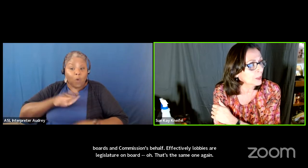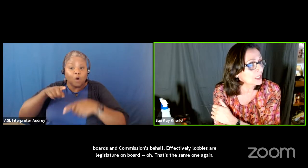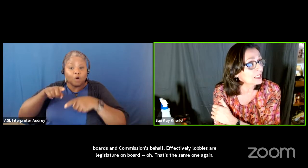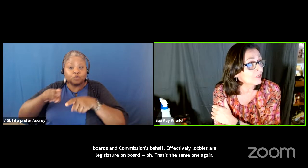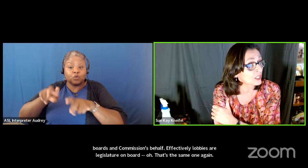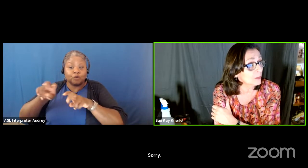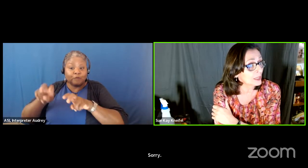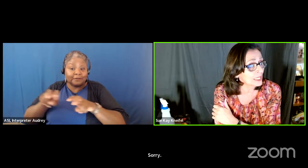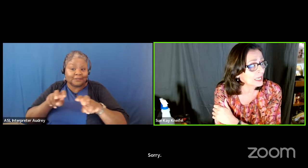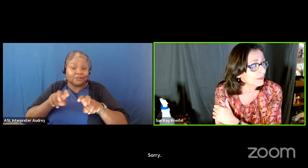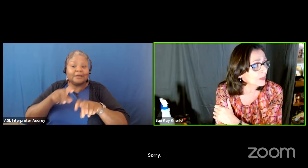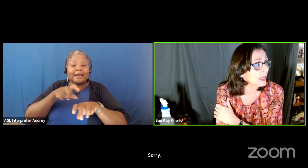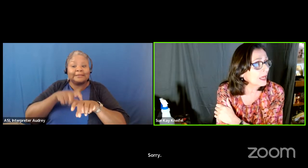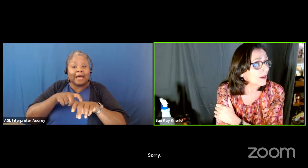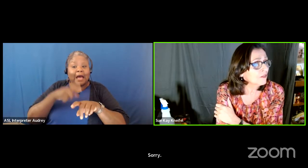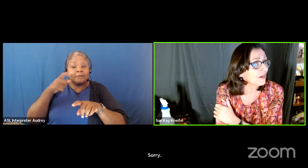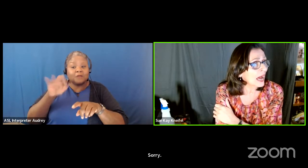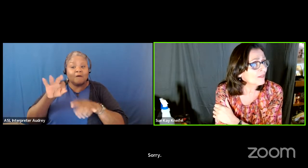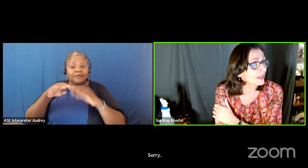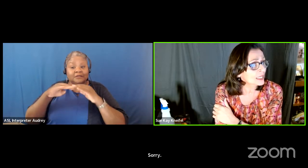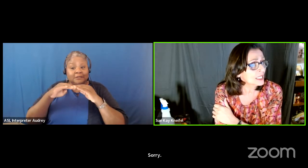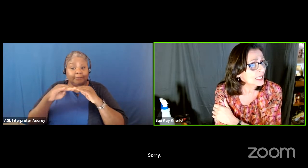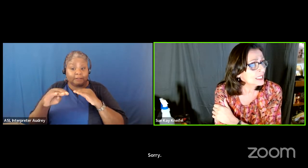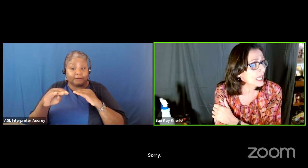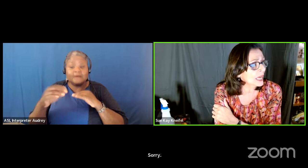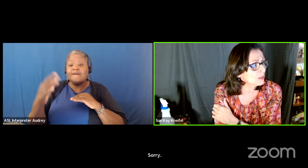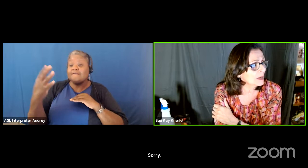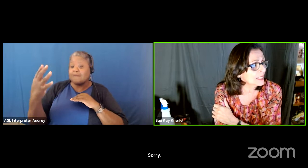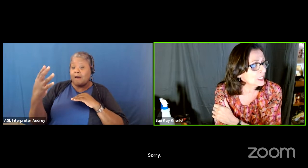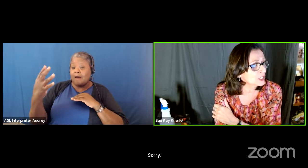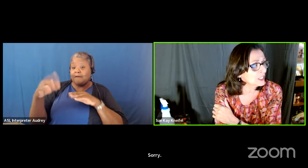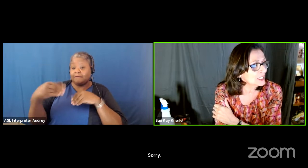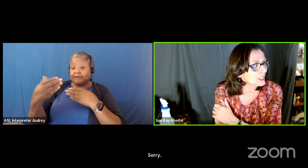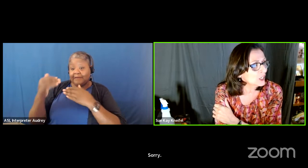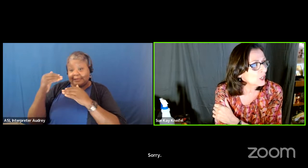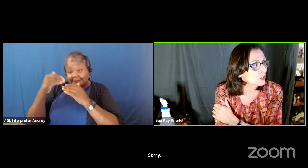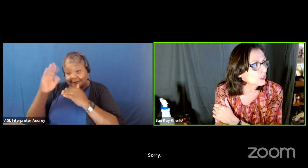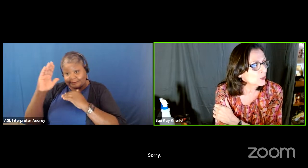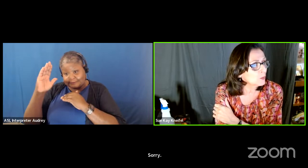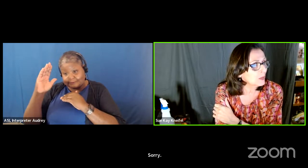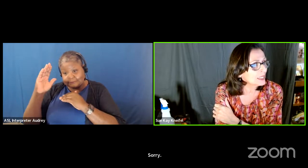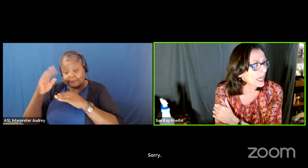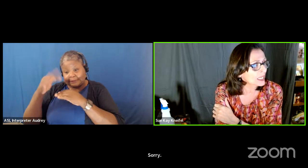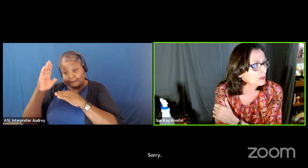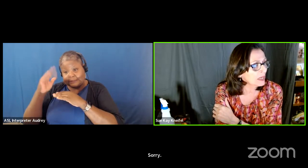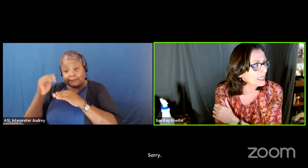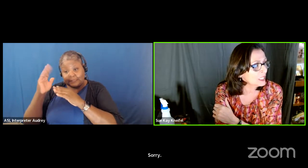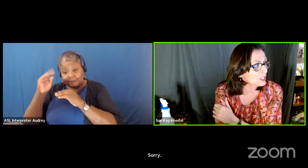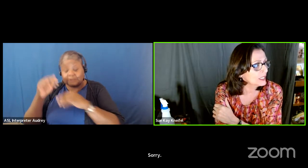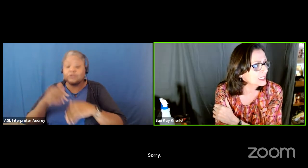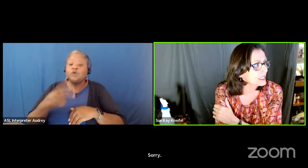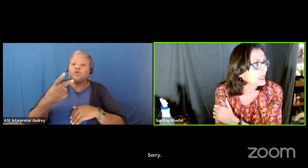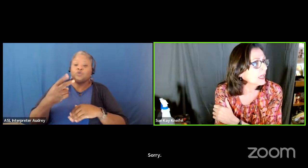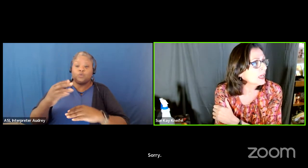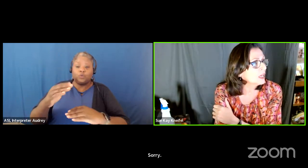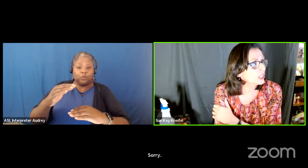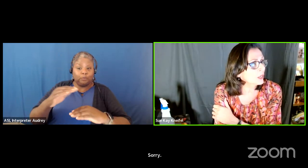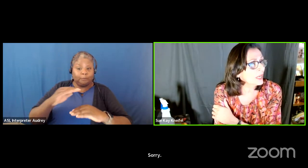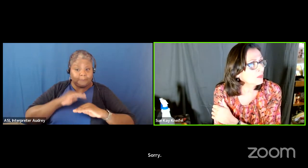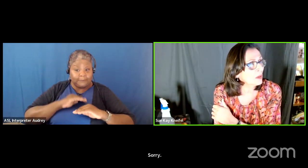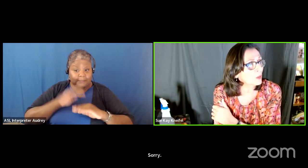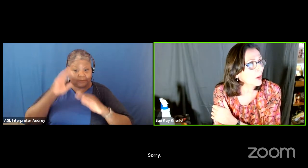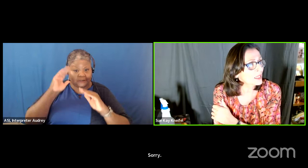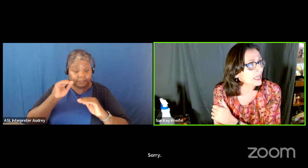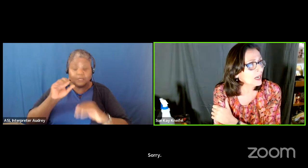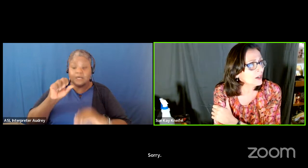during periods of stability. 5, exceeds expectations. 2, meets expectations.